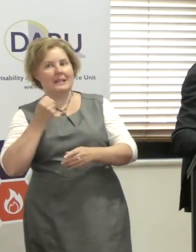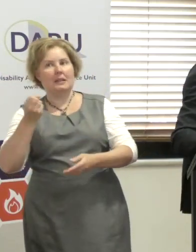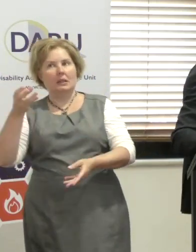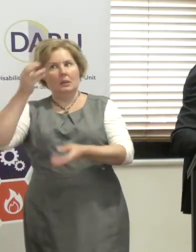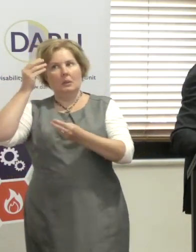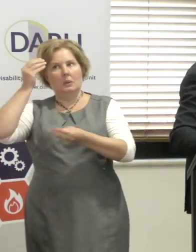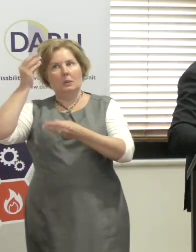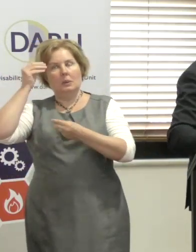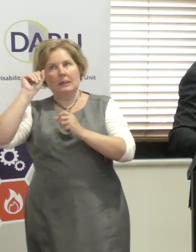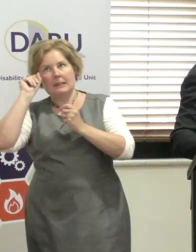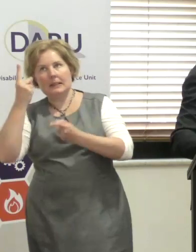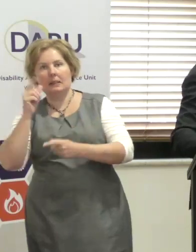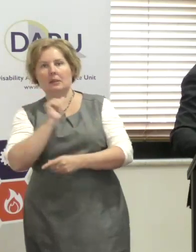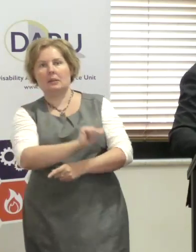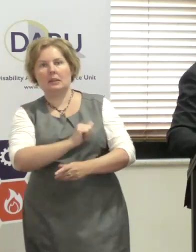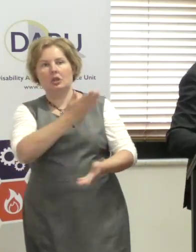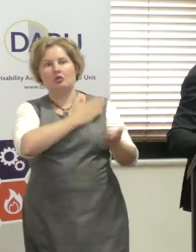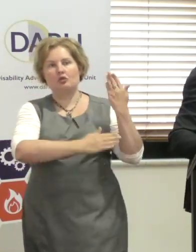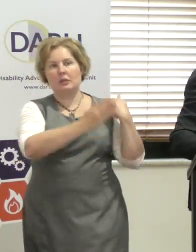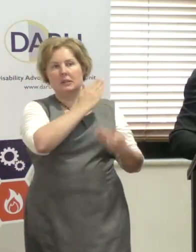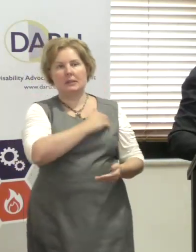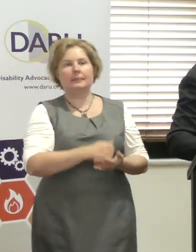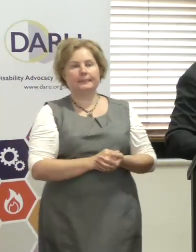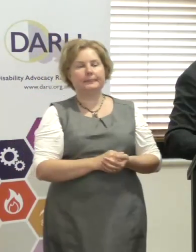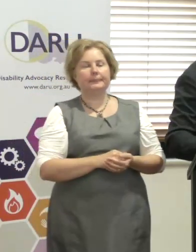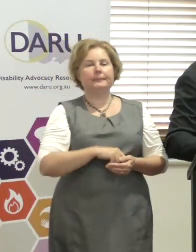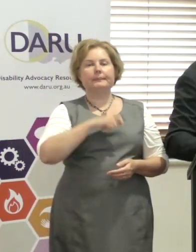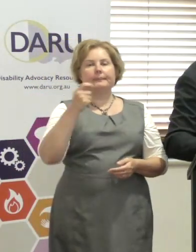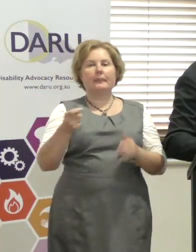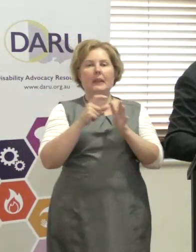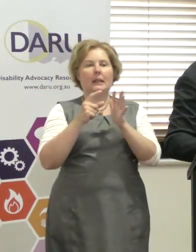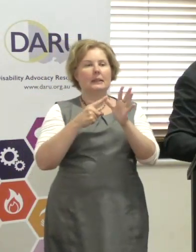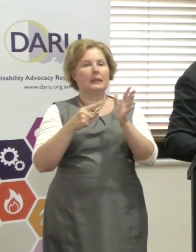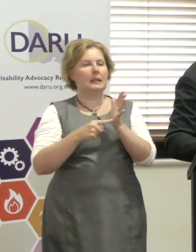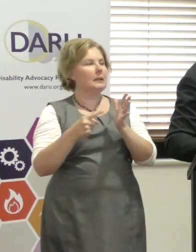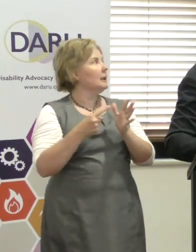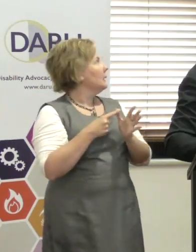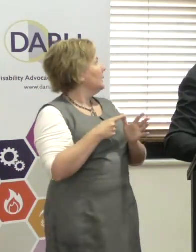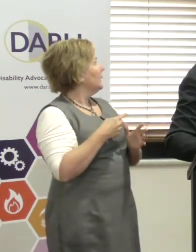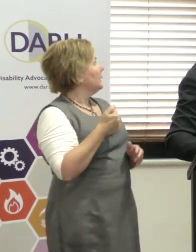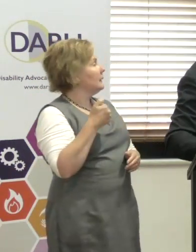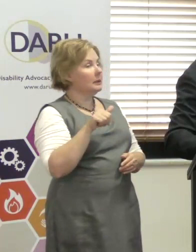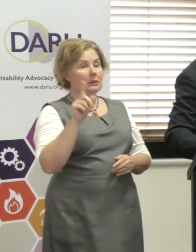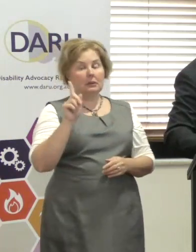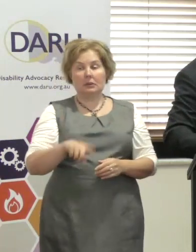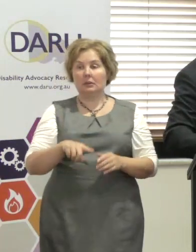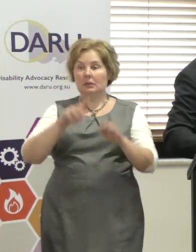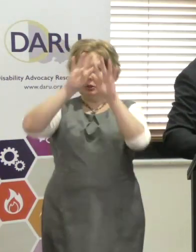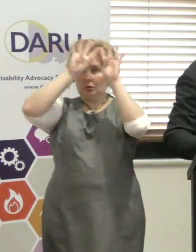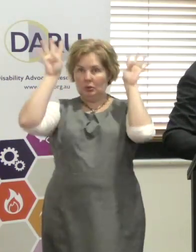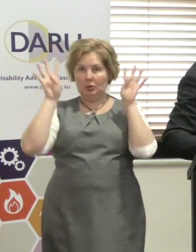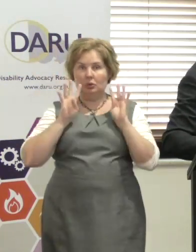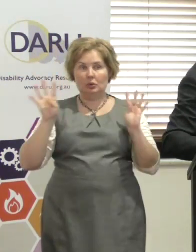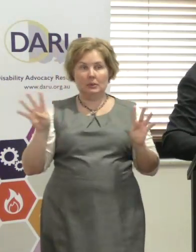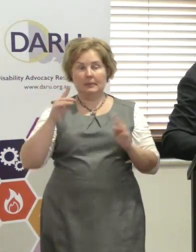just flag it. Again, the data that we had, so 60,000 Aboriginal and Torres Strait Islander people with disability. The rule of